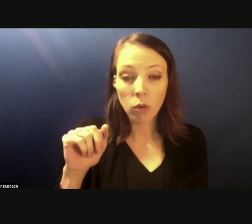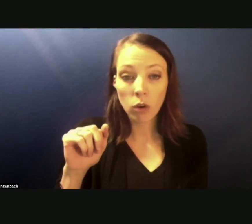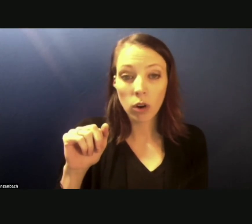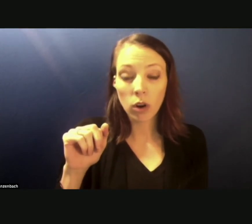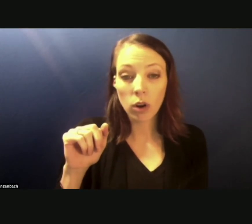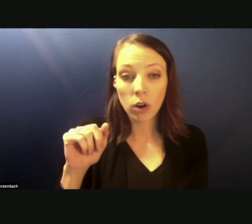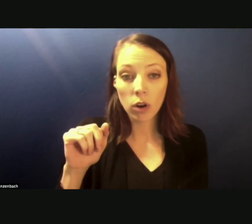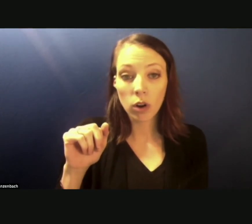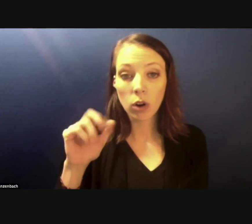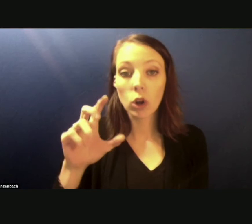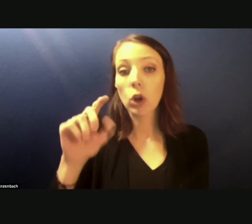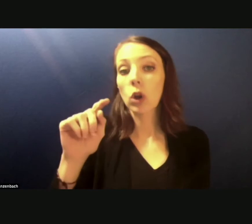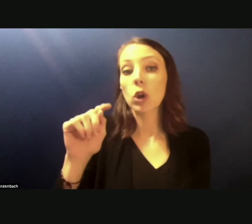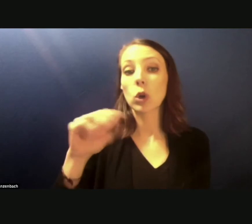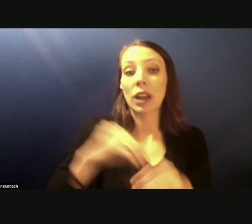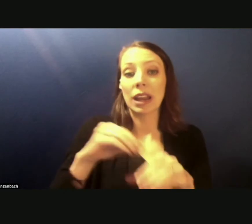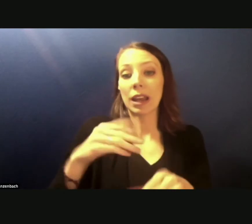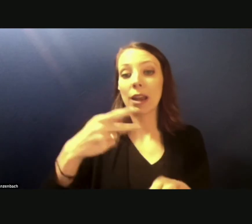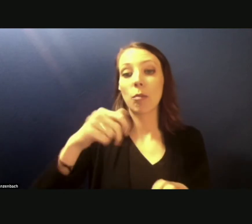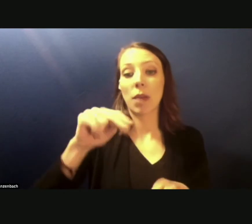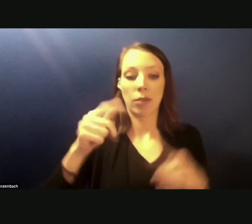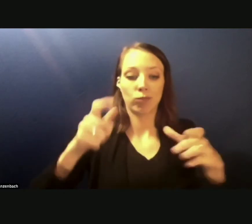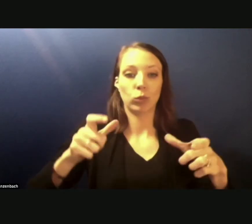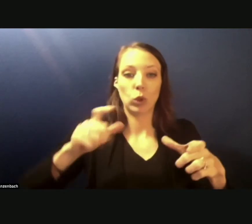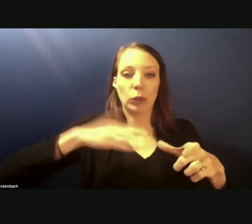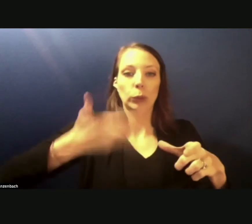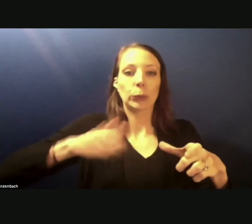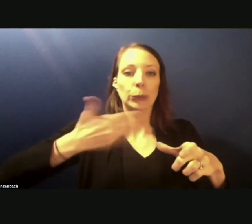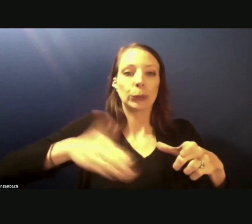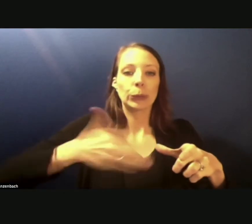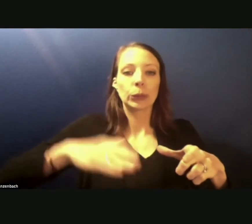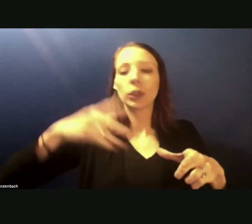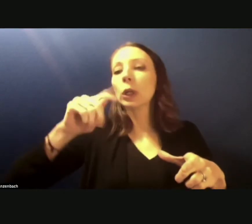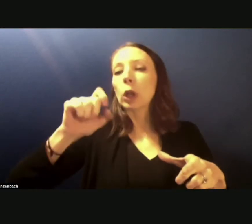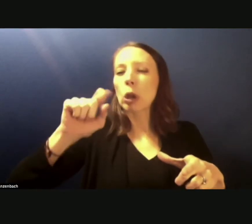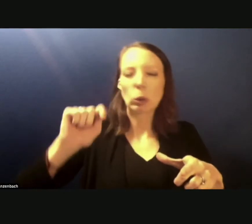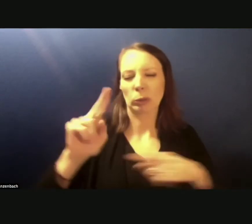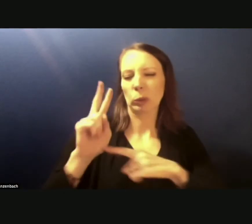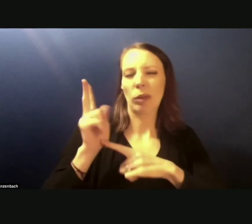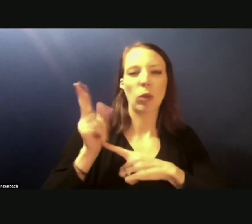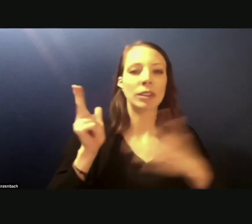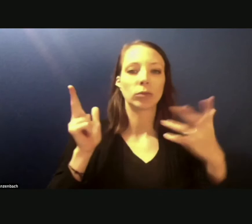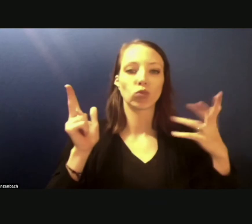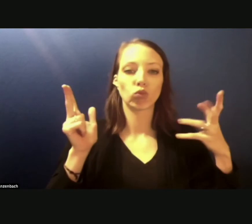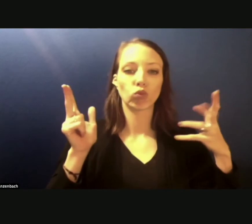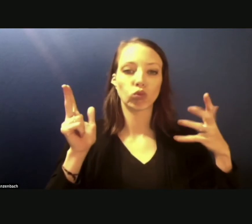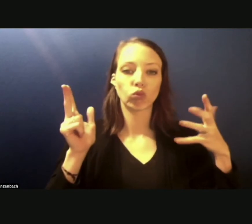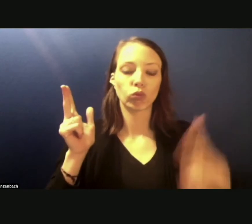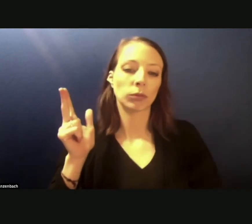or you can toast them in a pan really quickly, no more than 2 or 3 minutes or so,